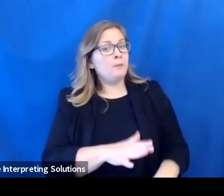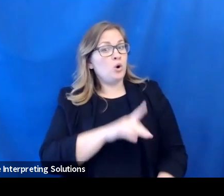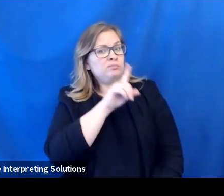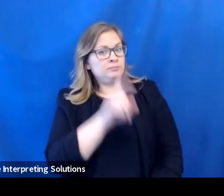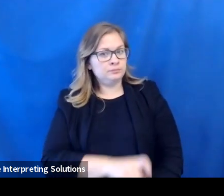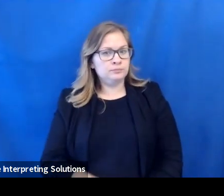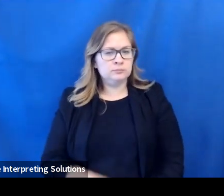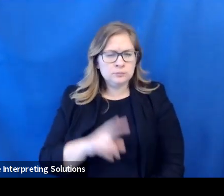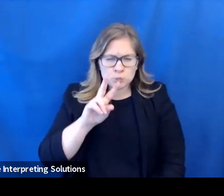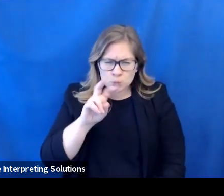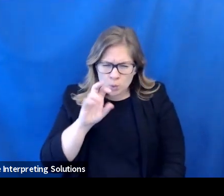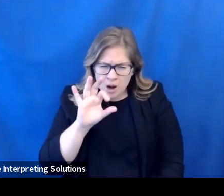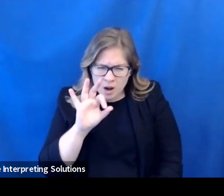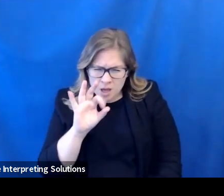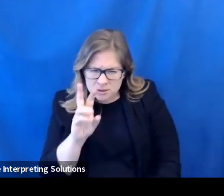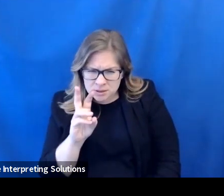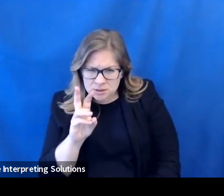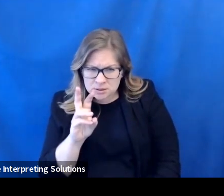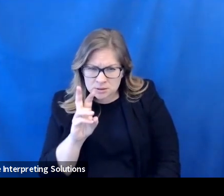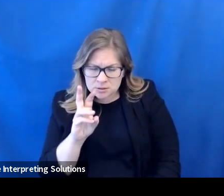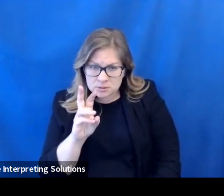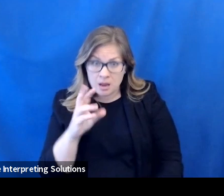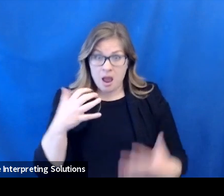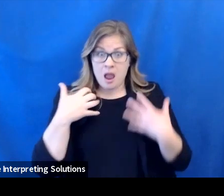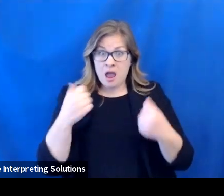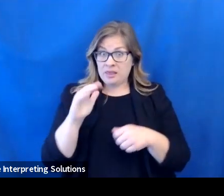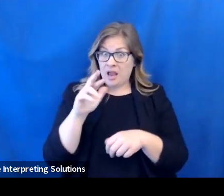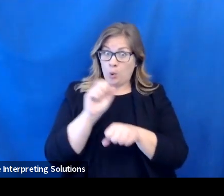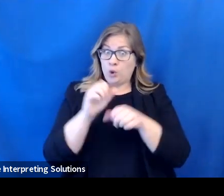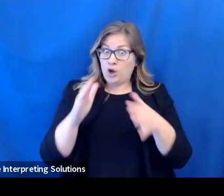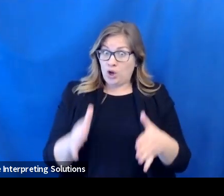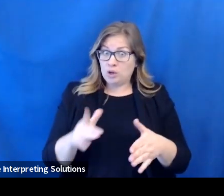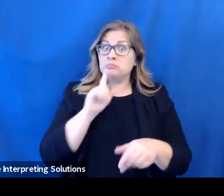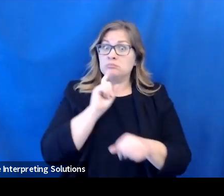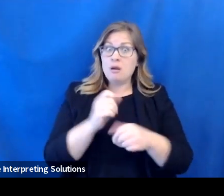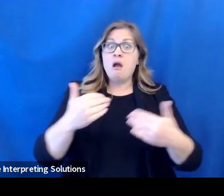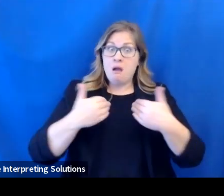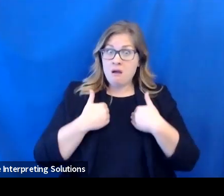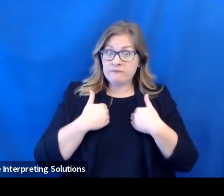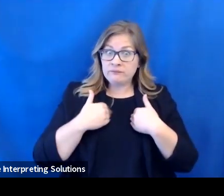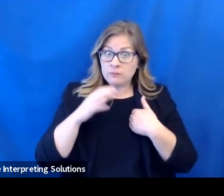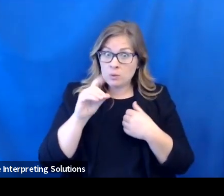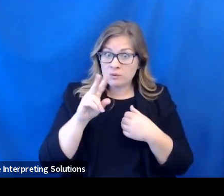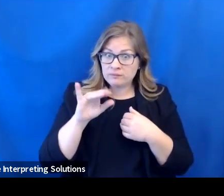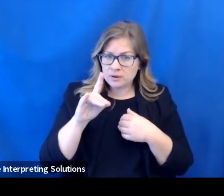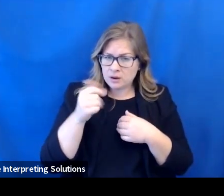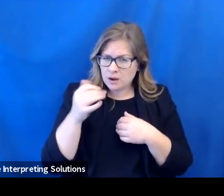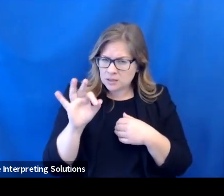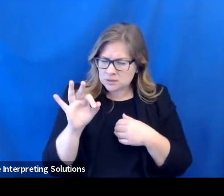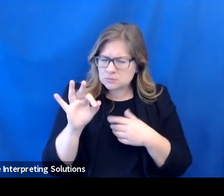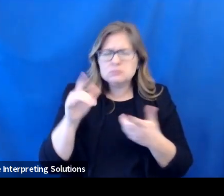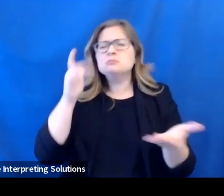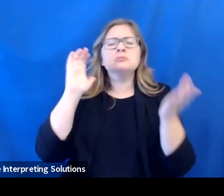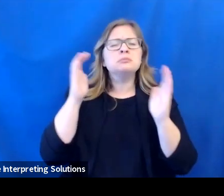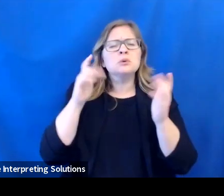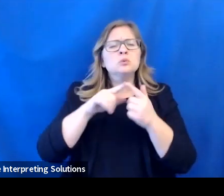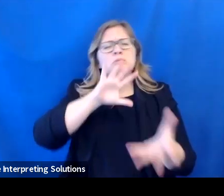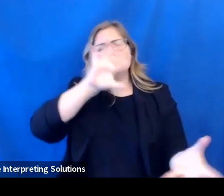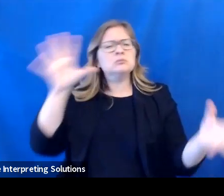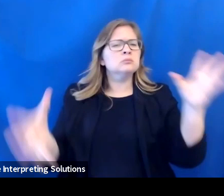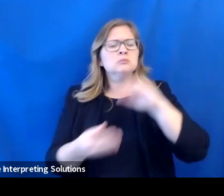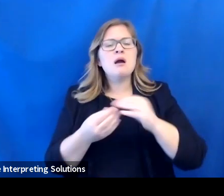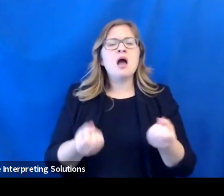positive. How many healthcare workers have been tested overall? I'm just looking at the overall count of tests, whether